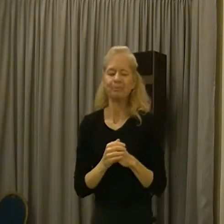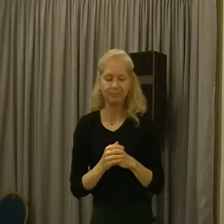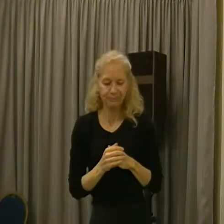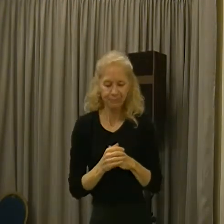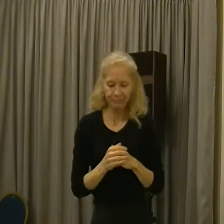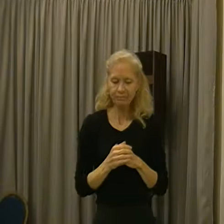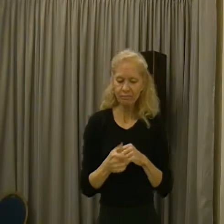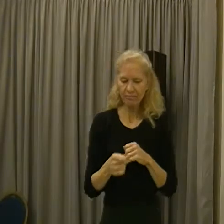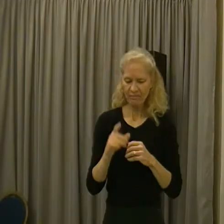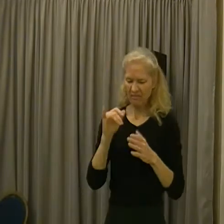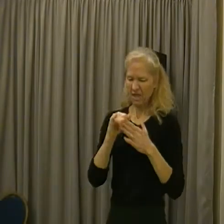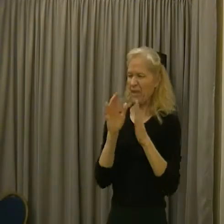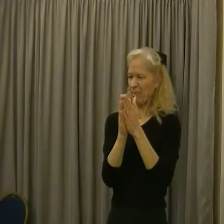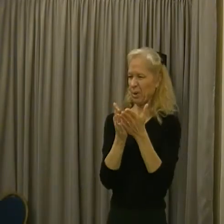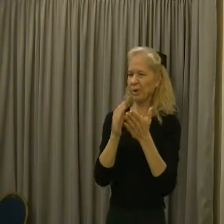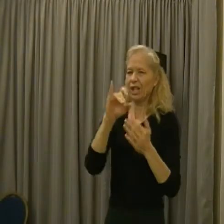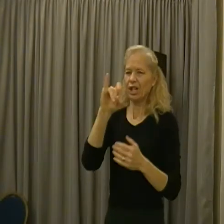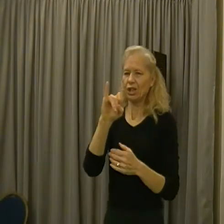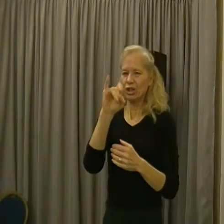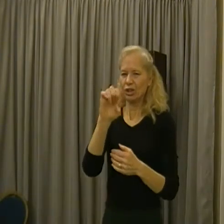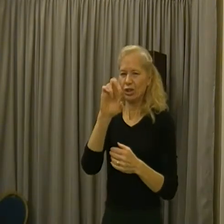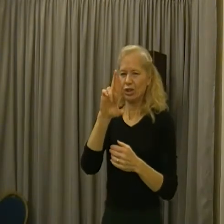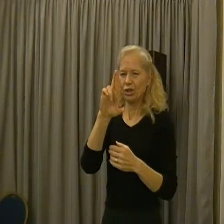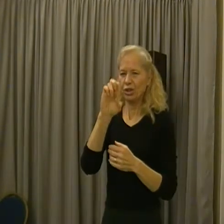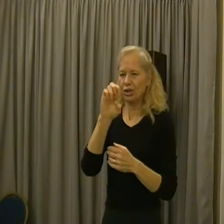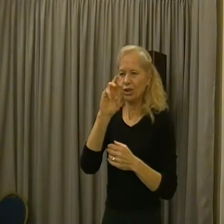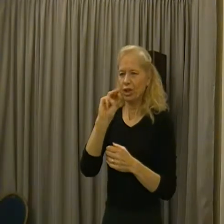It's having that personal relationship with him.